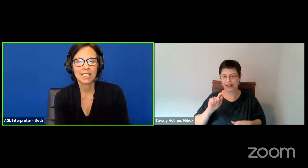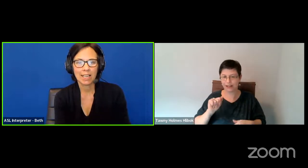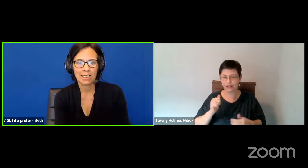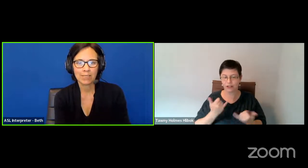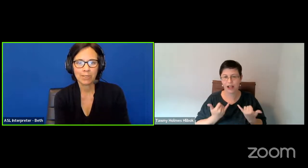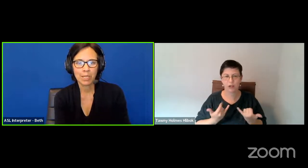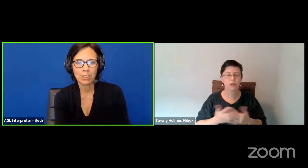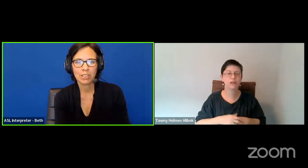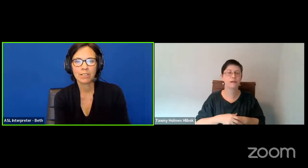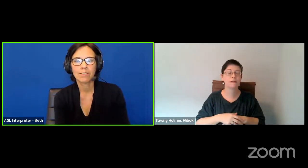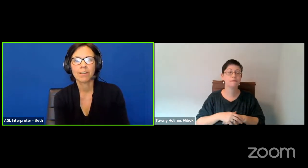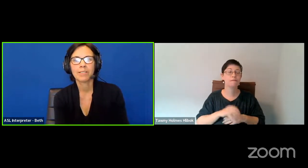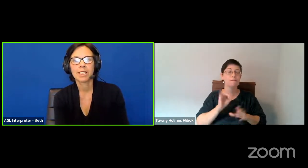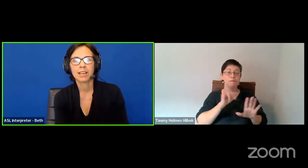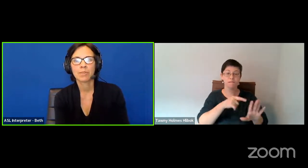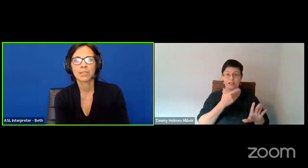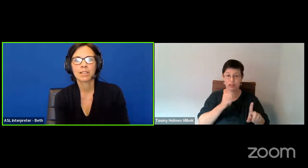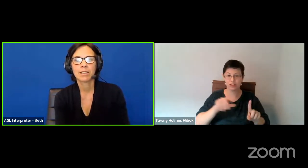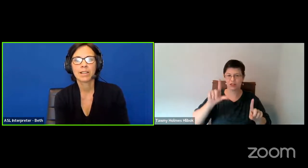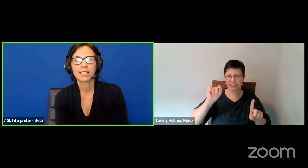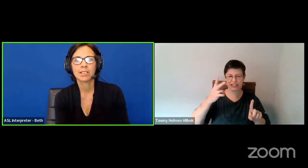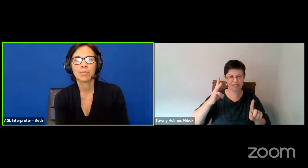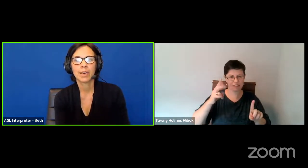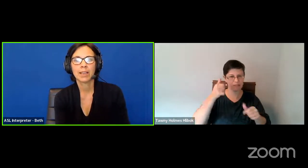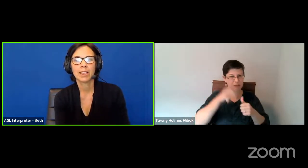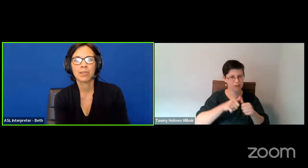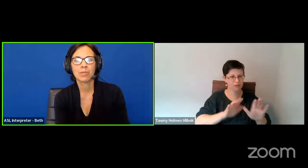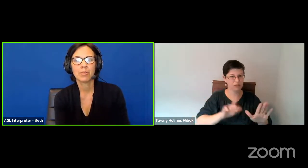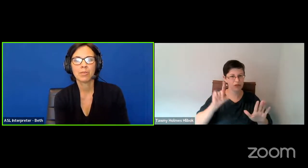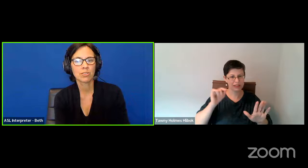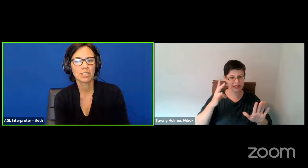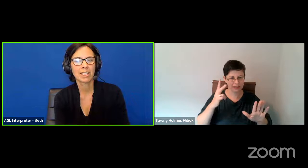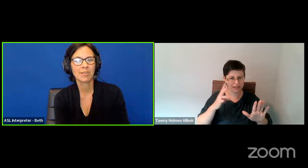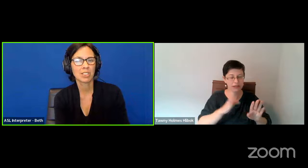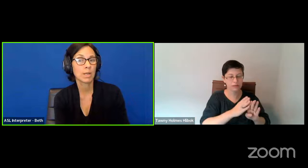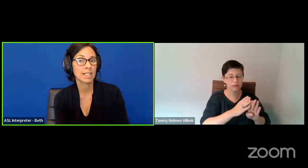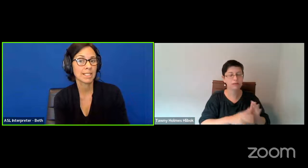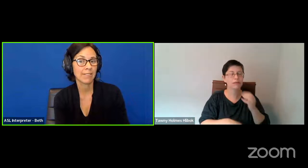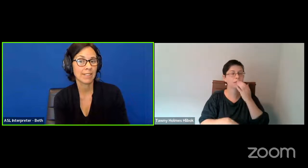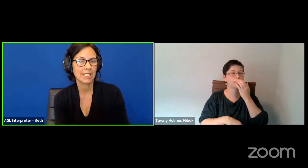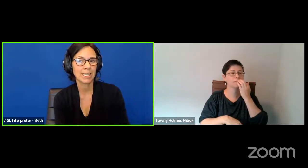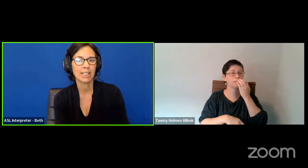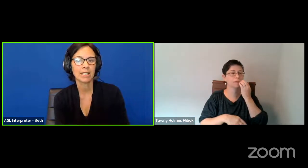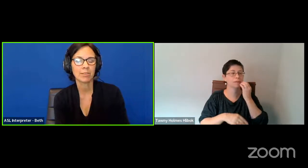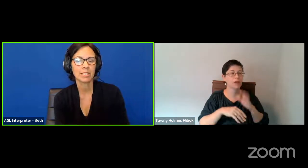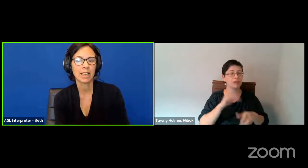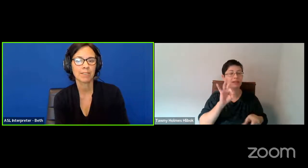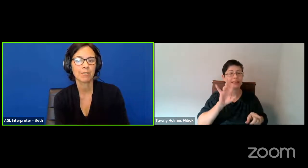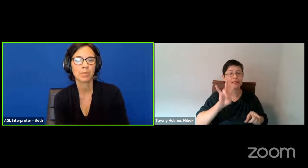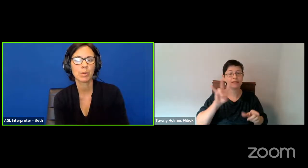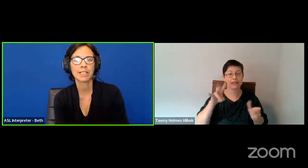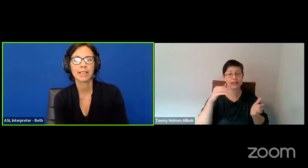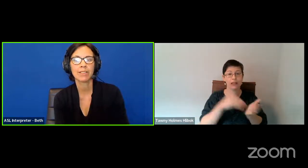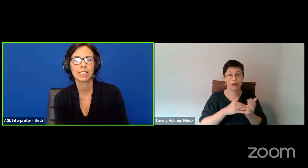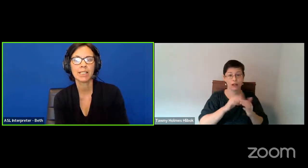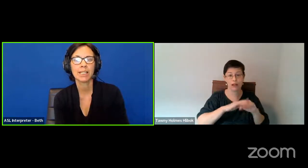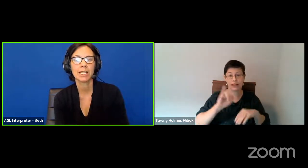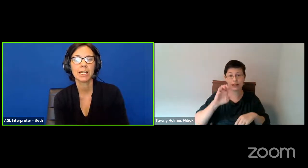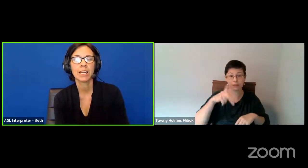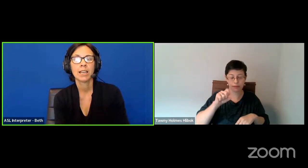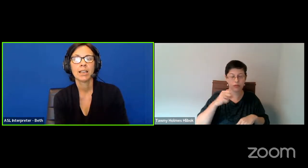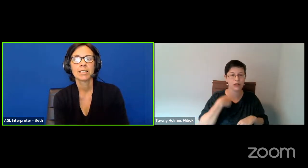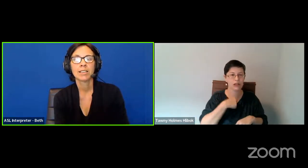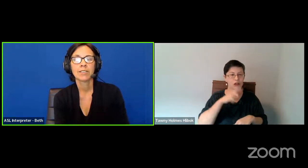have exact information of the data that was collected, but it was interesting. That was 2017. That was data from